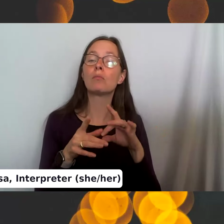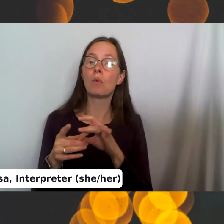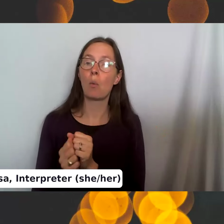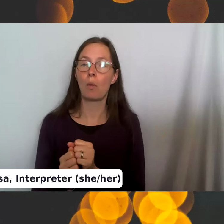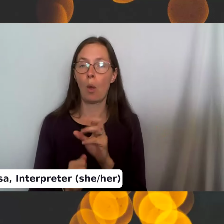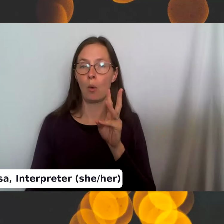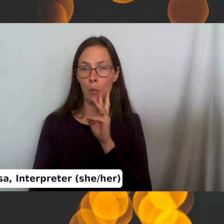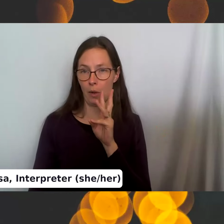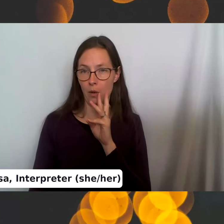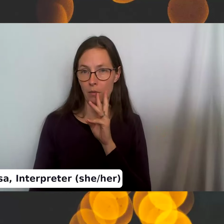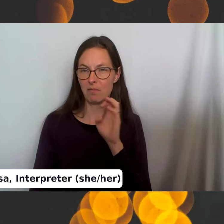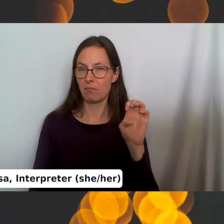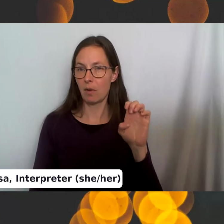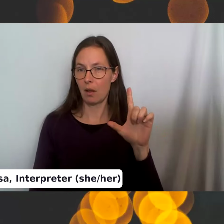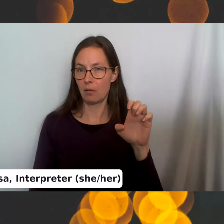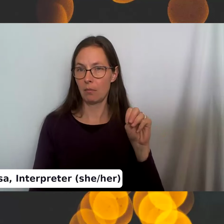water.